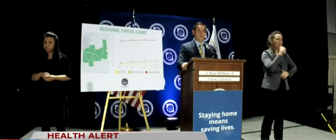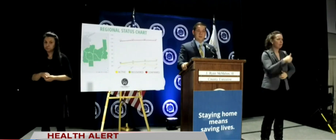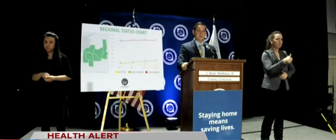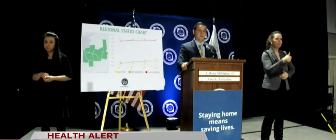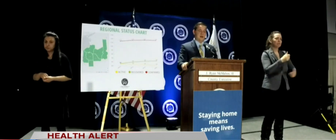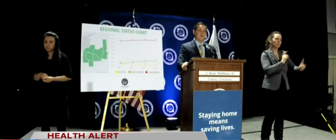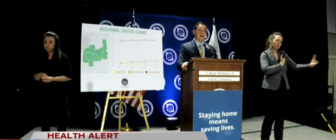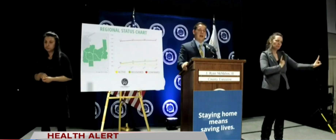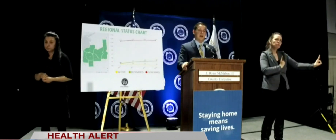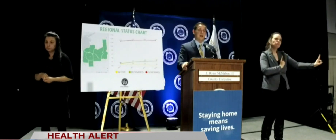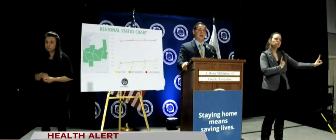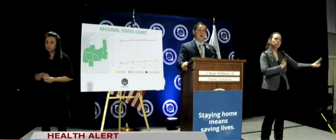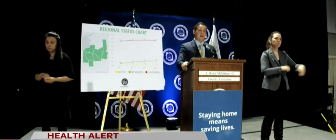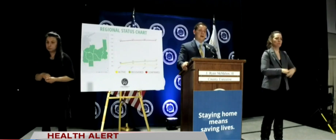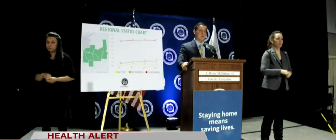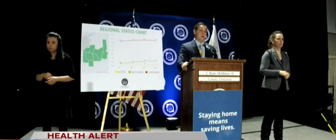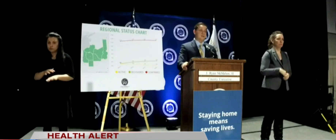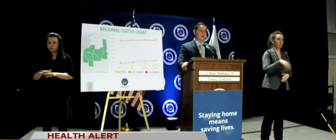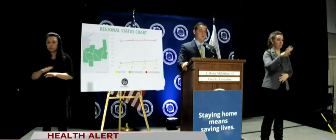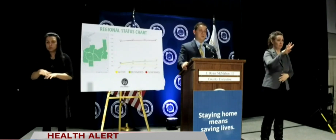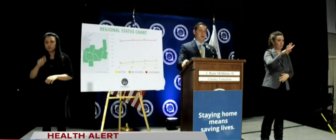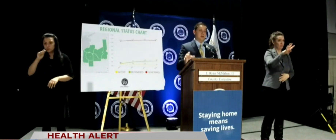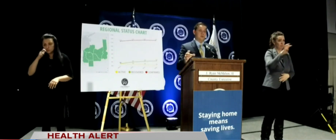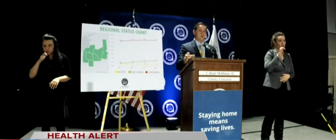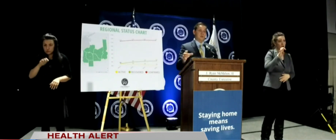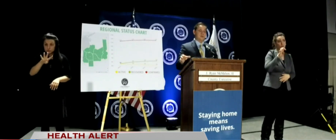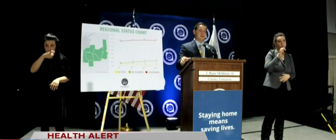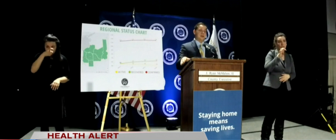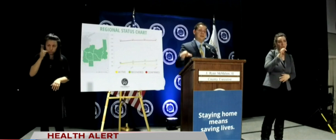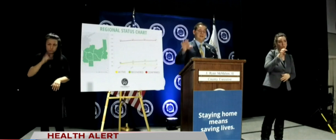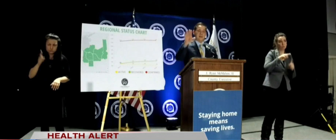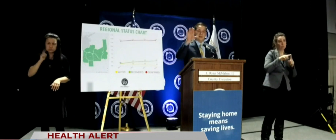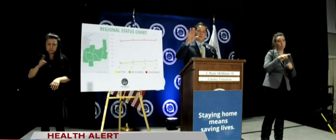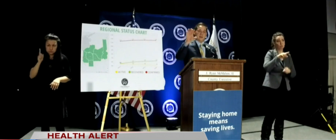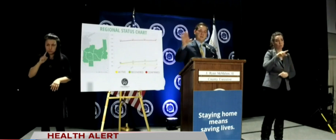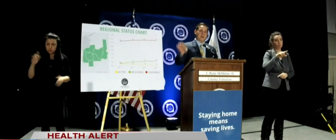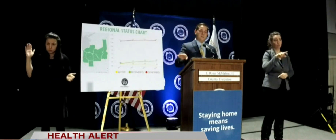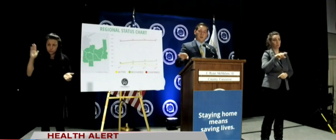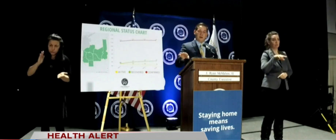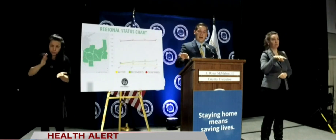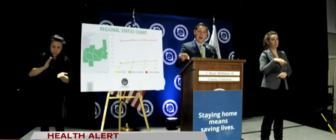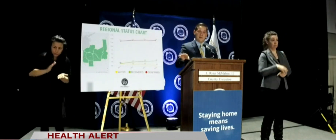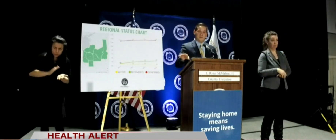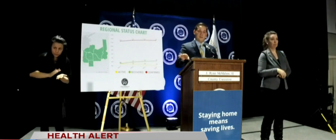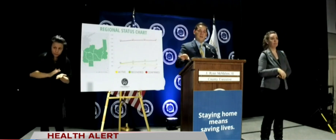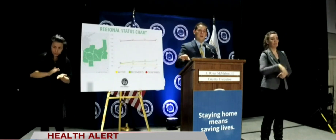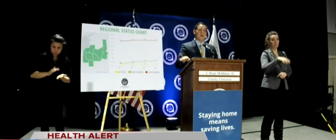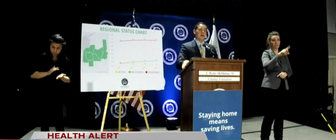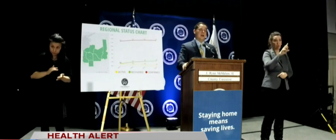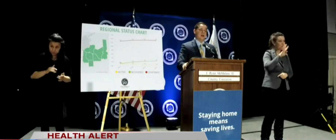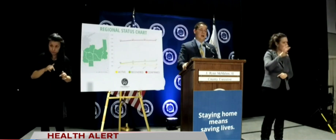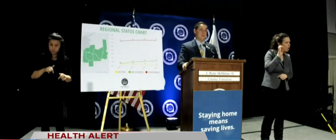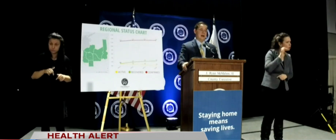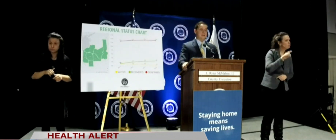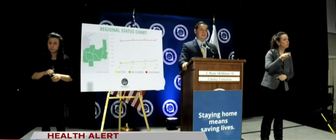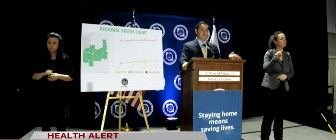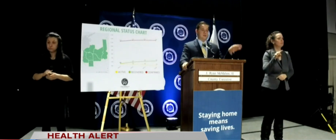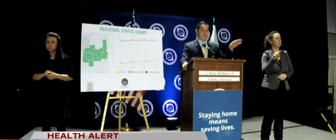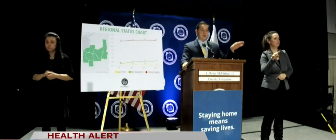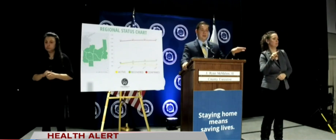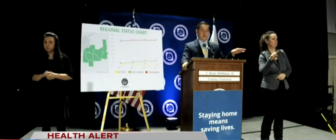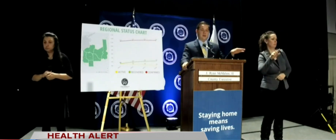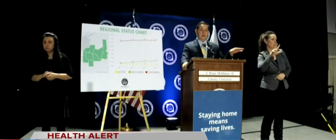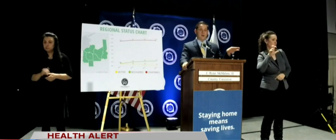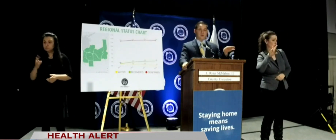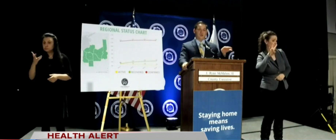people, 375 a day. Since we started doing this, that demand's been cut in half, and our positives are